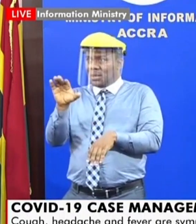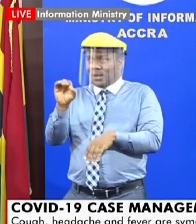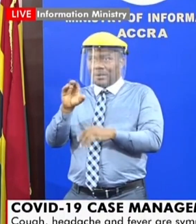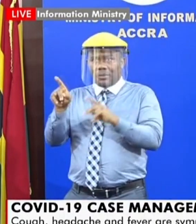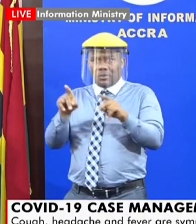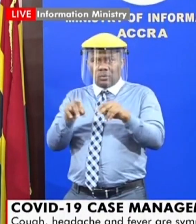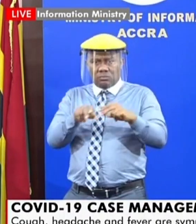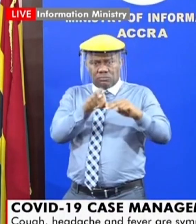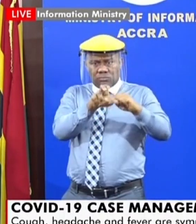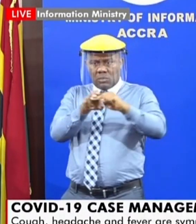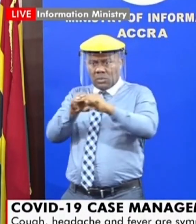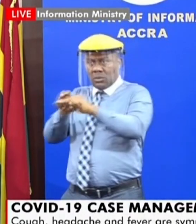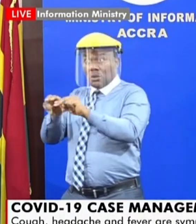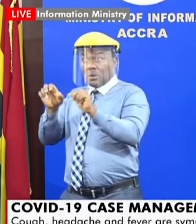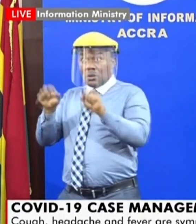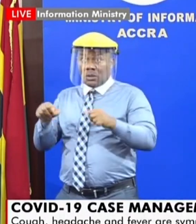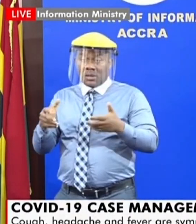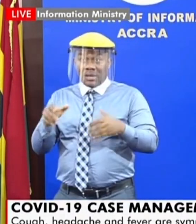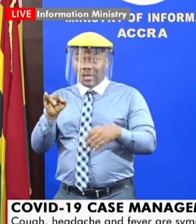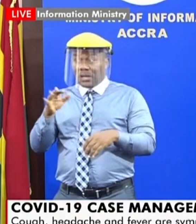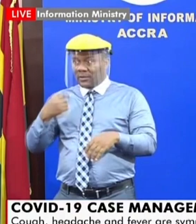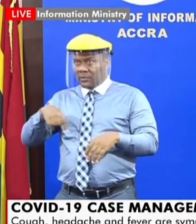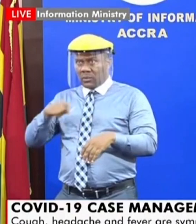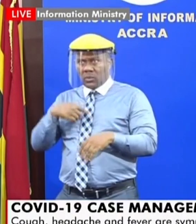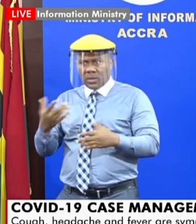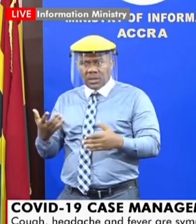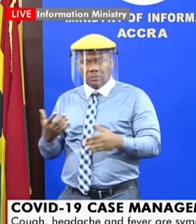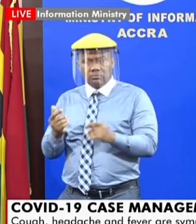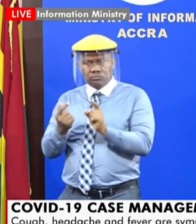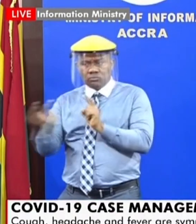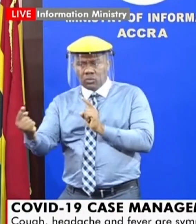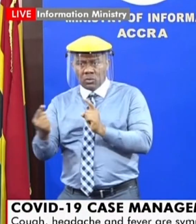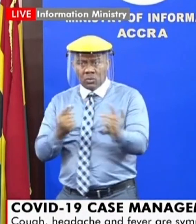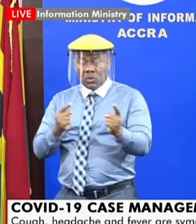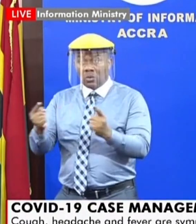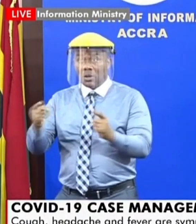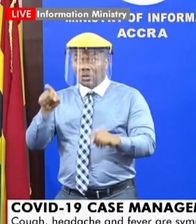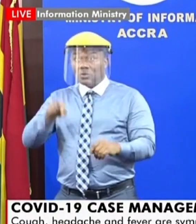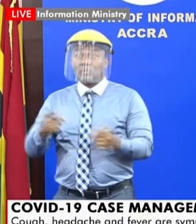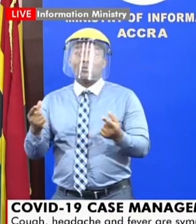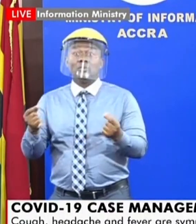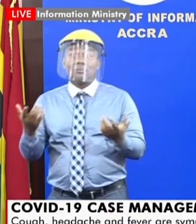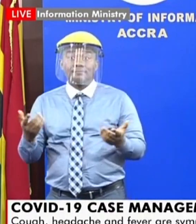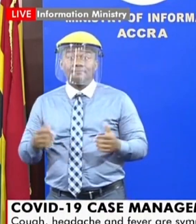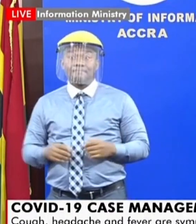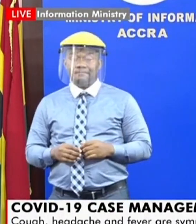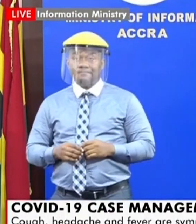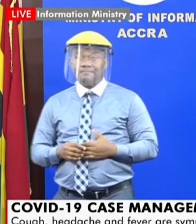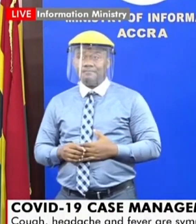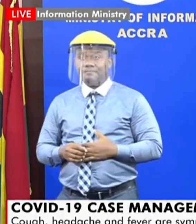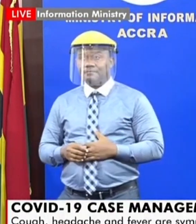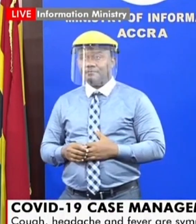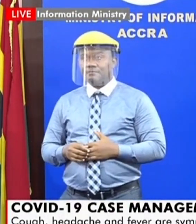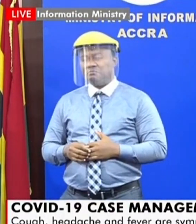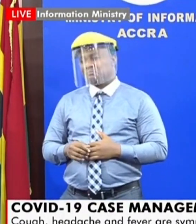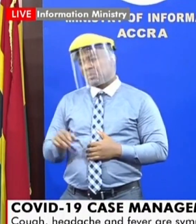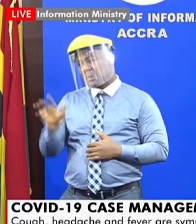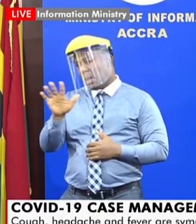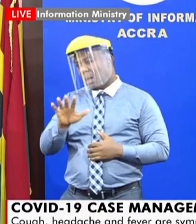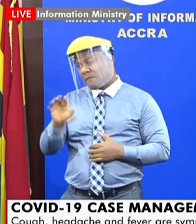here in this auditorium. If we are observing social distancing, we are able to seat about